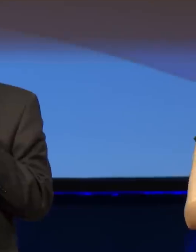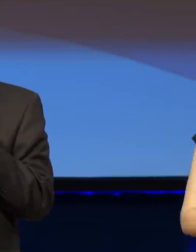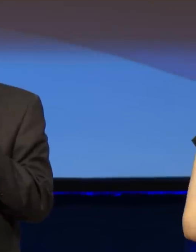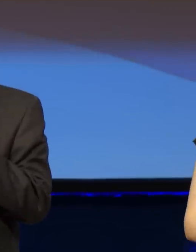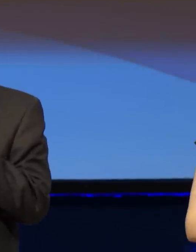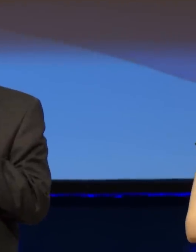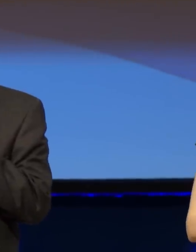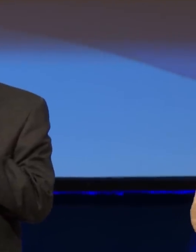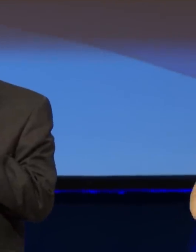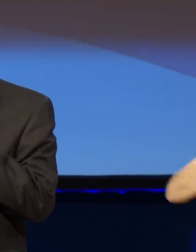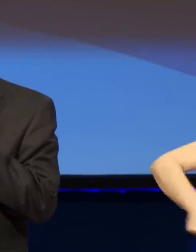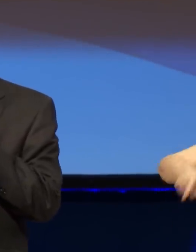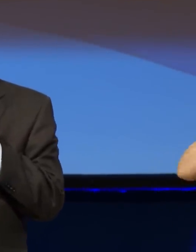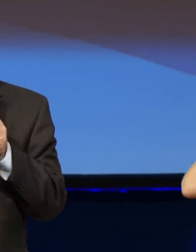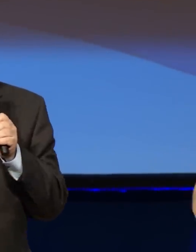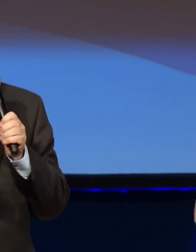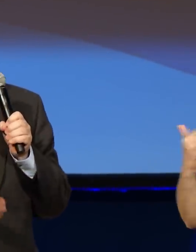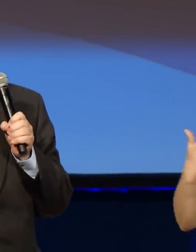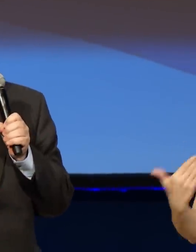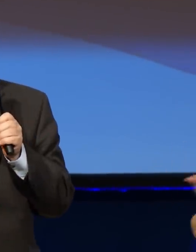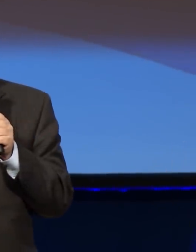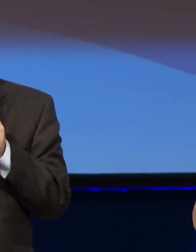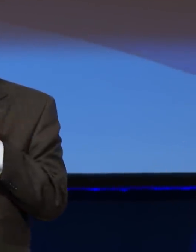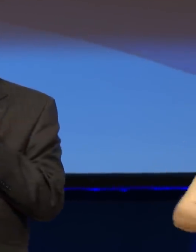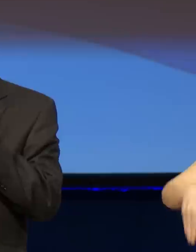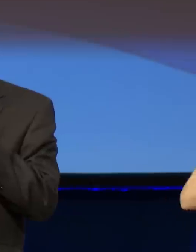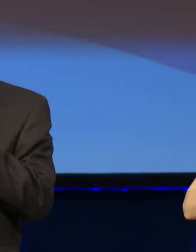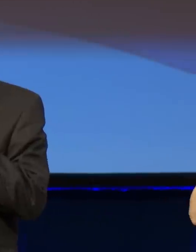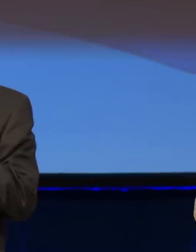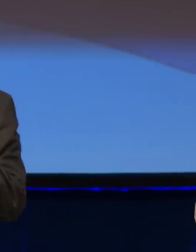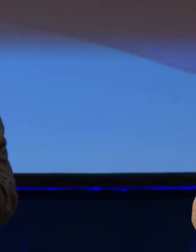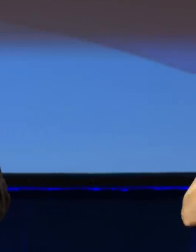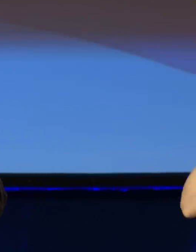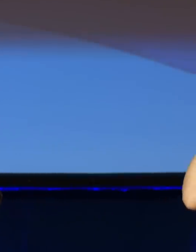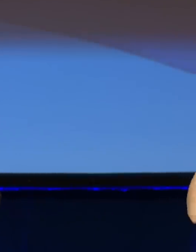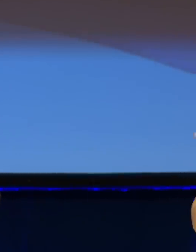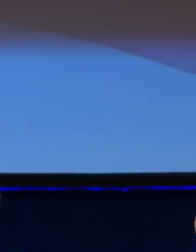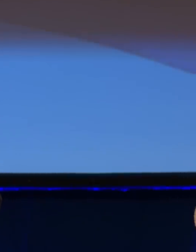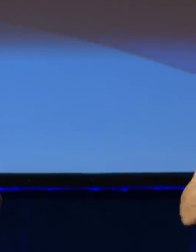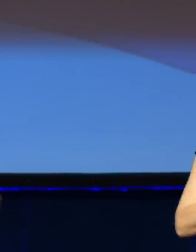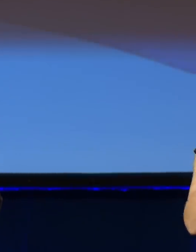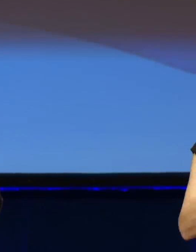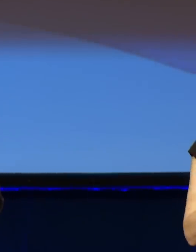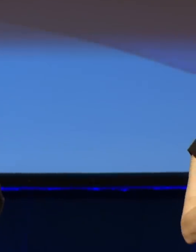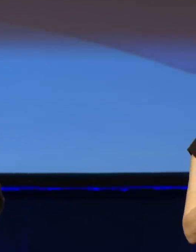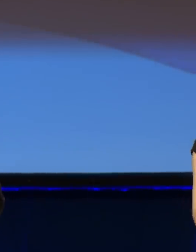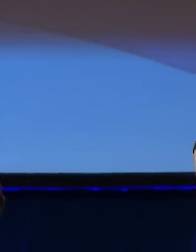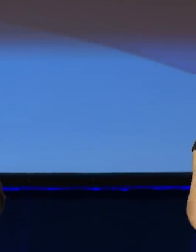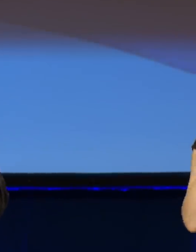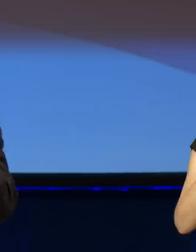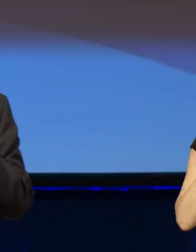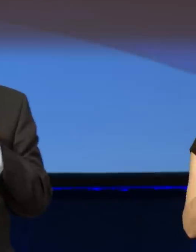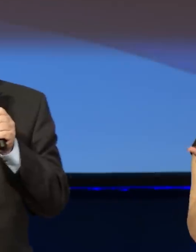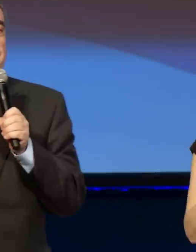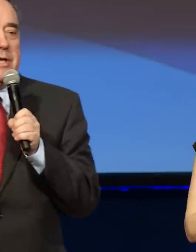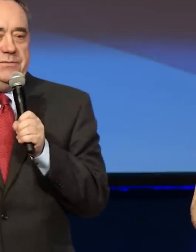Some of us here, I know there's so many new activists in the party, so this might be a new story to some people. I